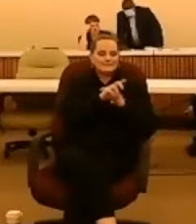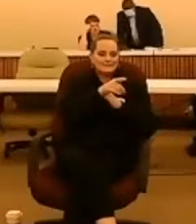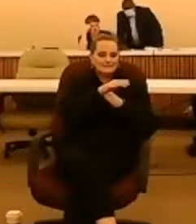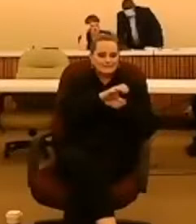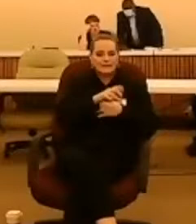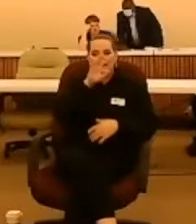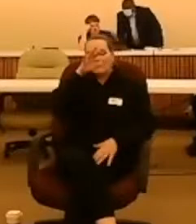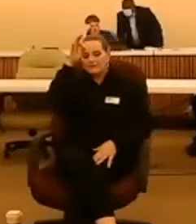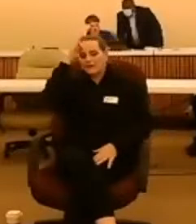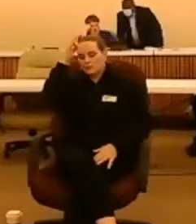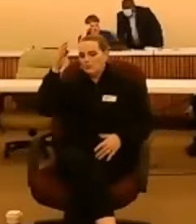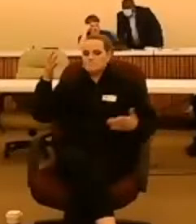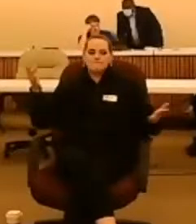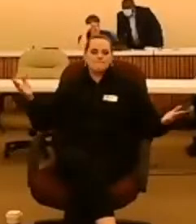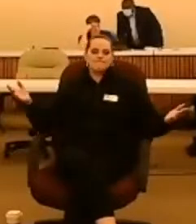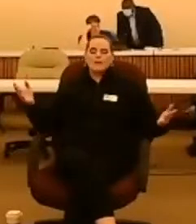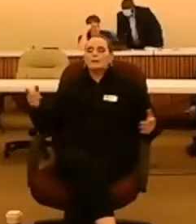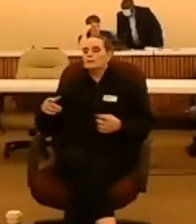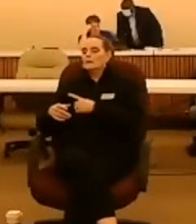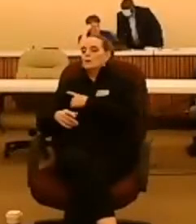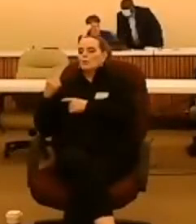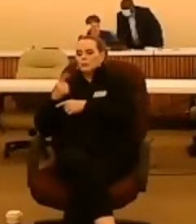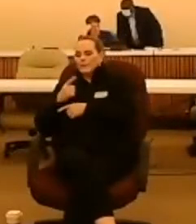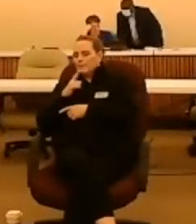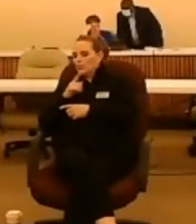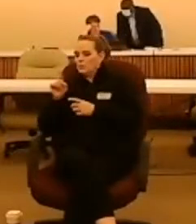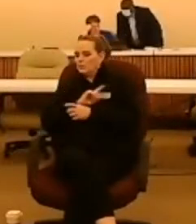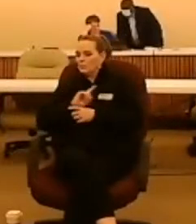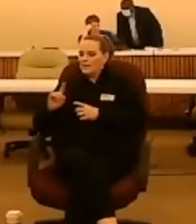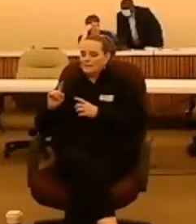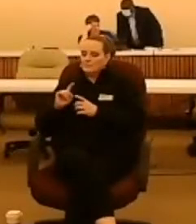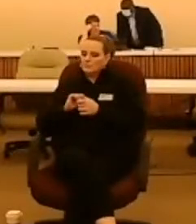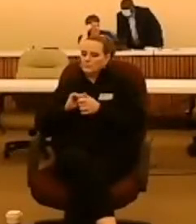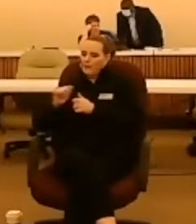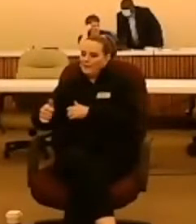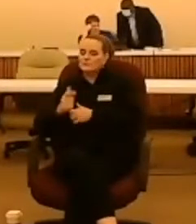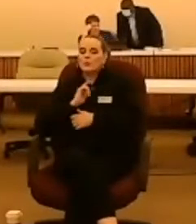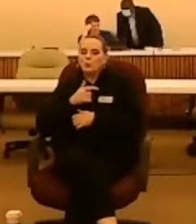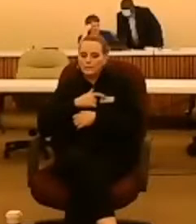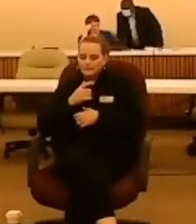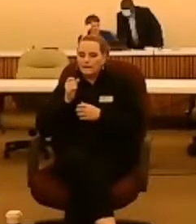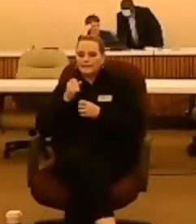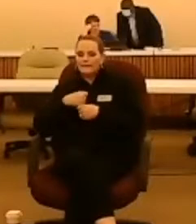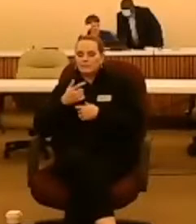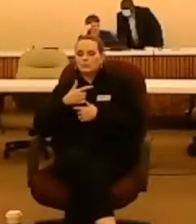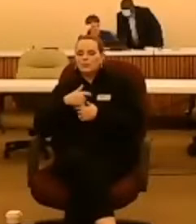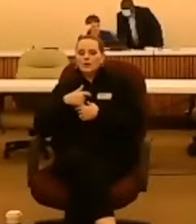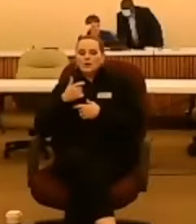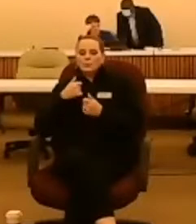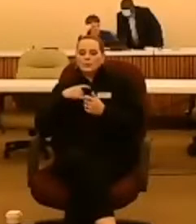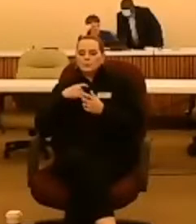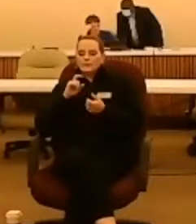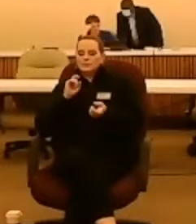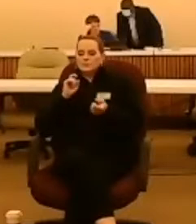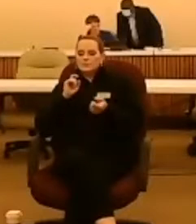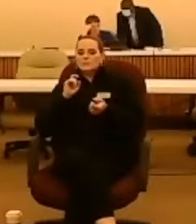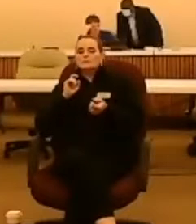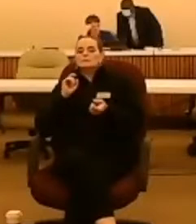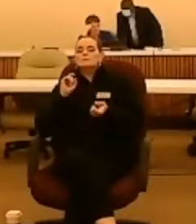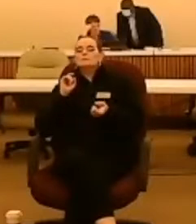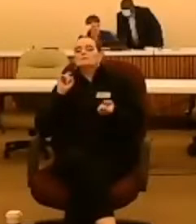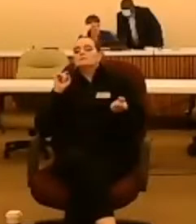no 100-foot buffer. Okay, but we're going right by the edge, so we might have to, when we do the local waterfront revitalization plan,